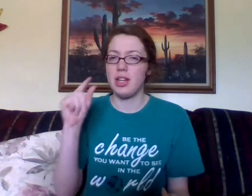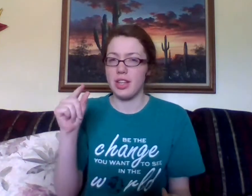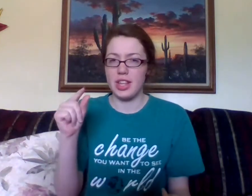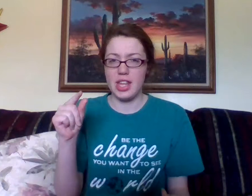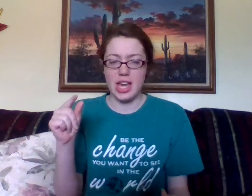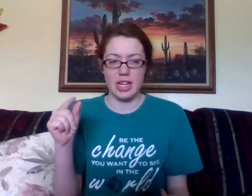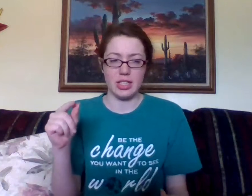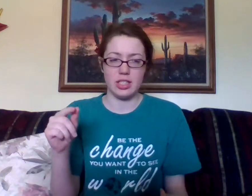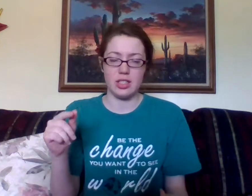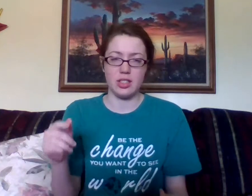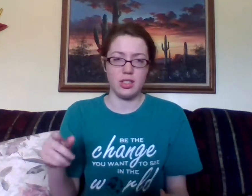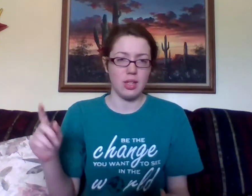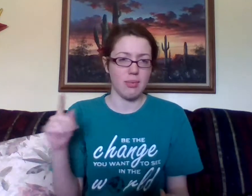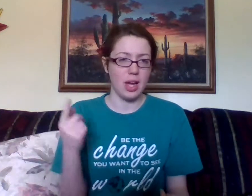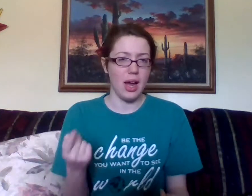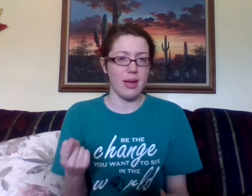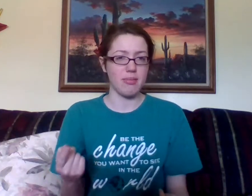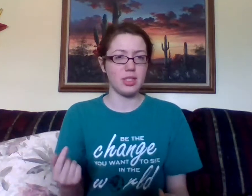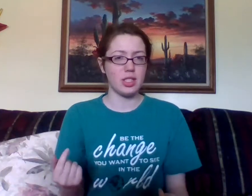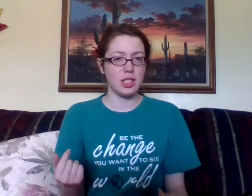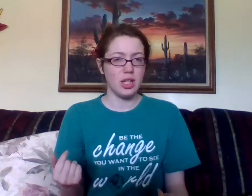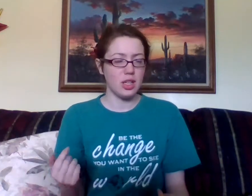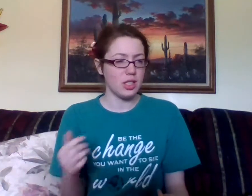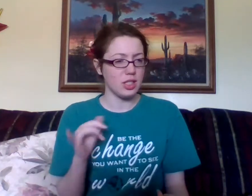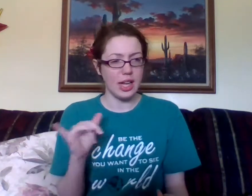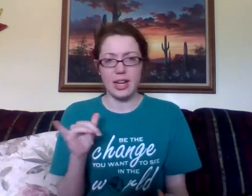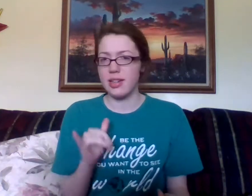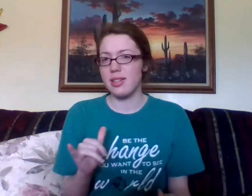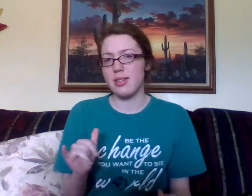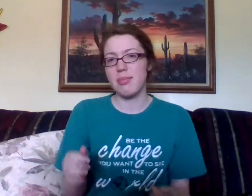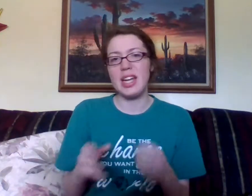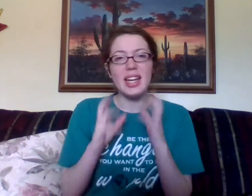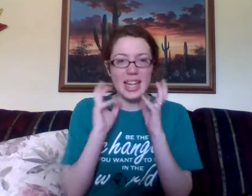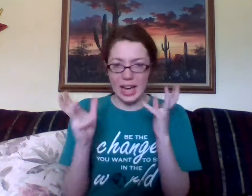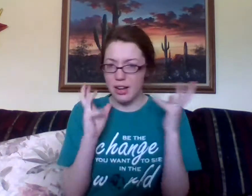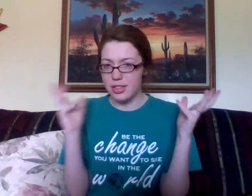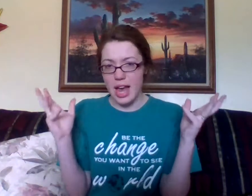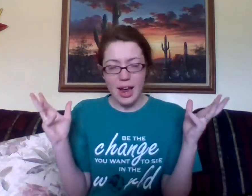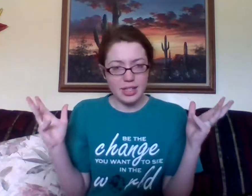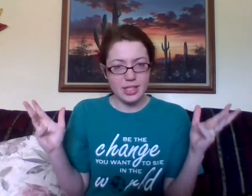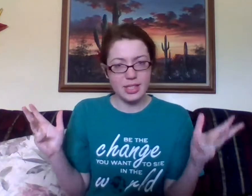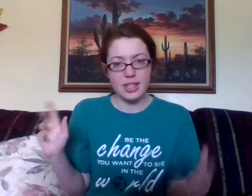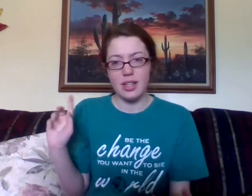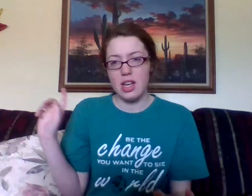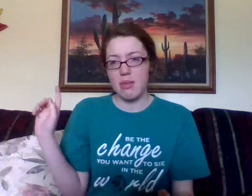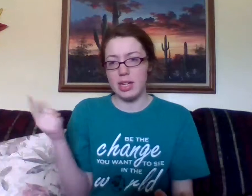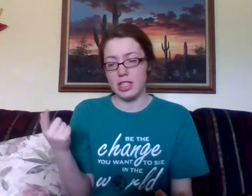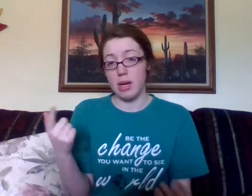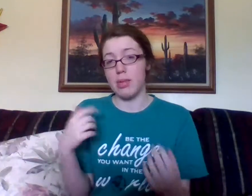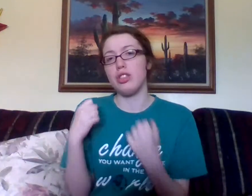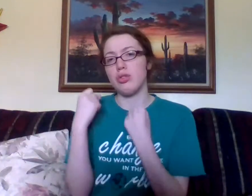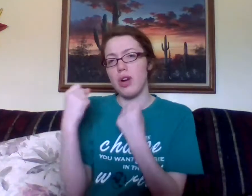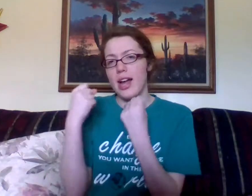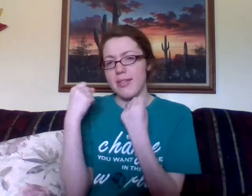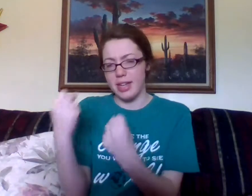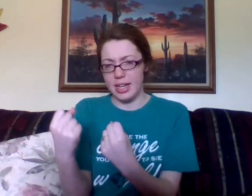little things sometimes. Just like being yelled at by someone driving,